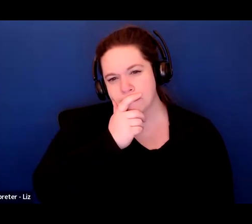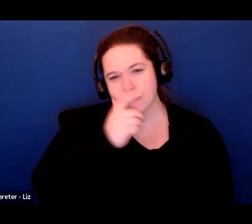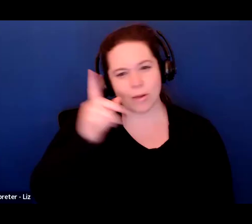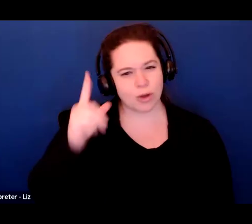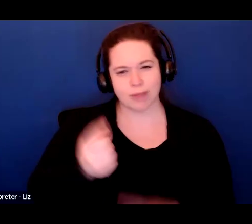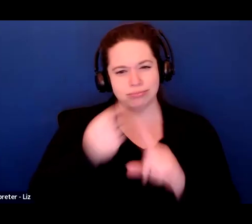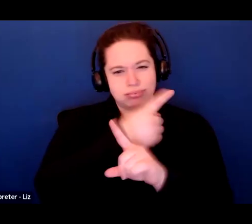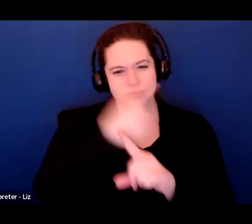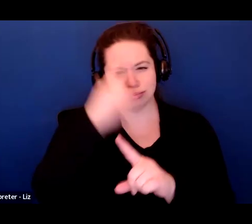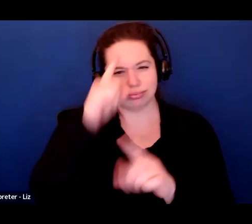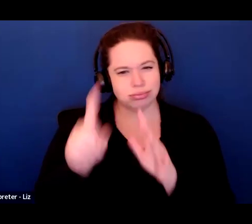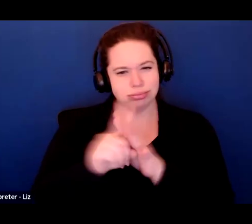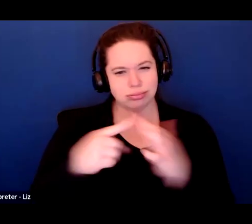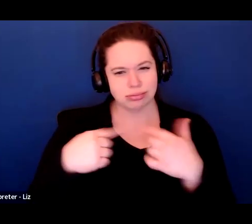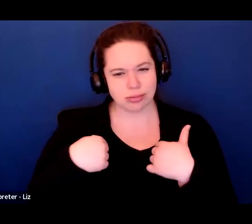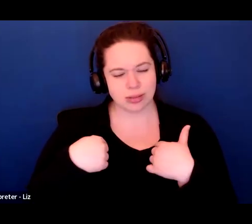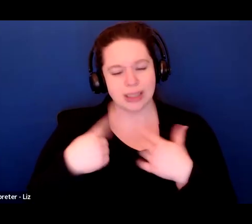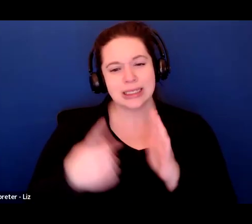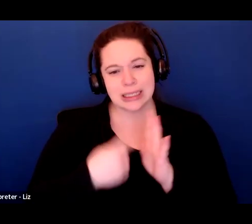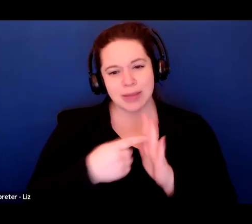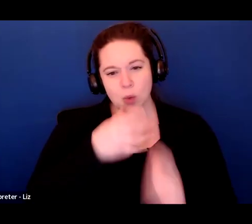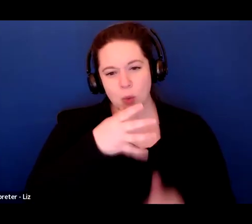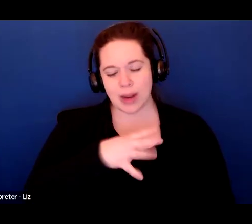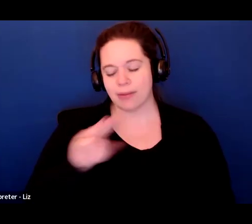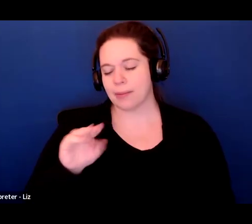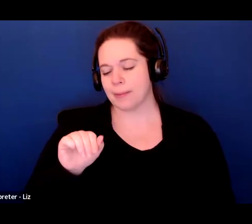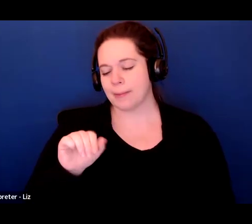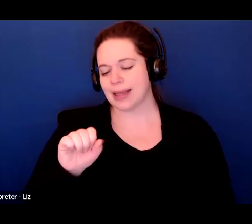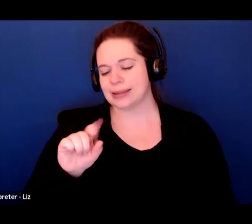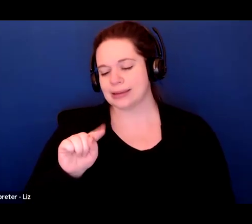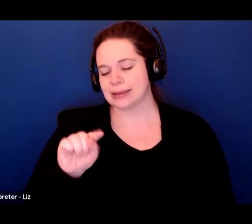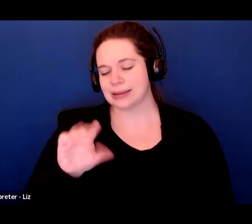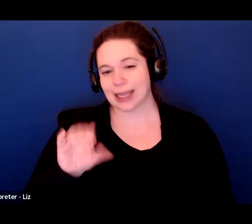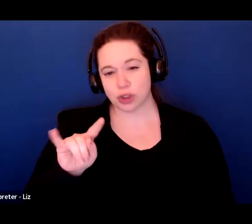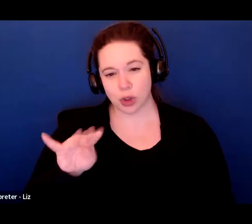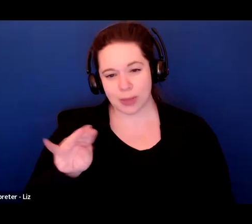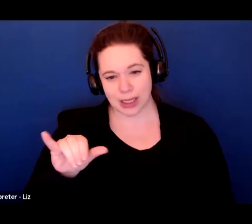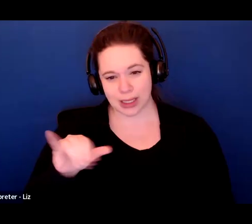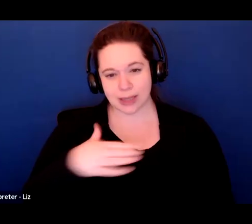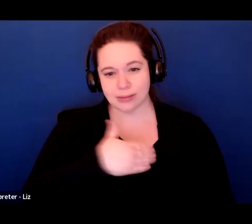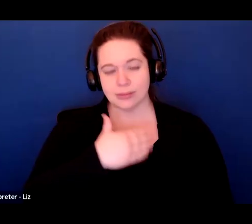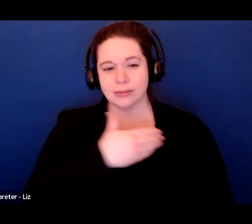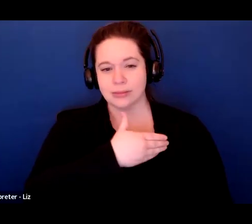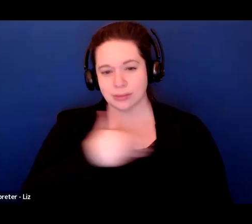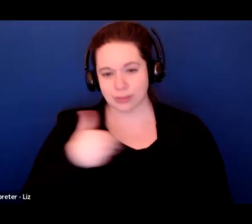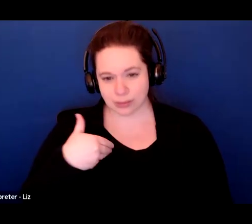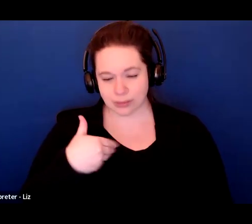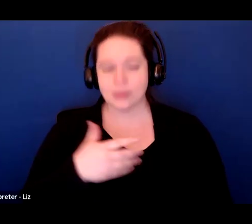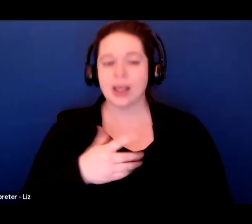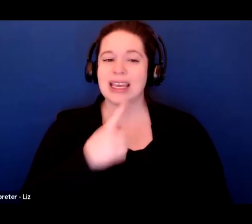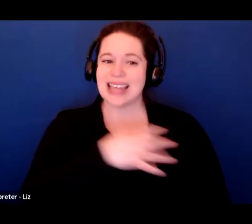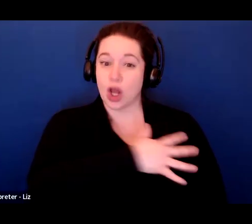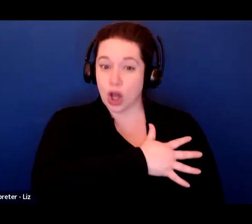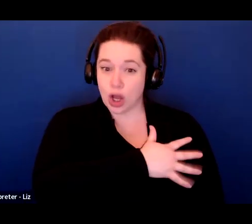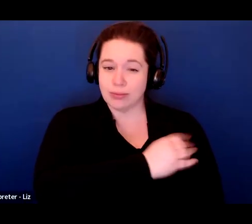mind. Sometimes women who have mastectomies get a lot of lymphedema in their arm on the side where their